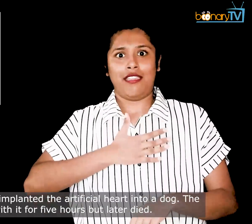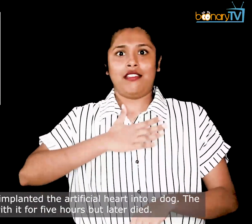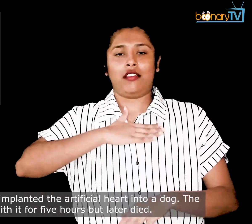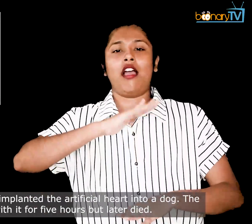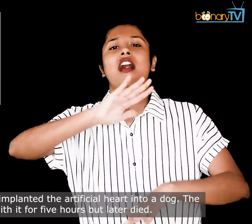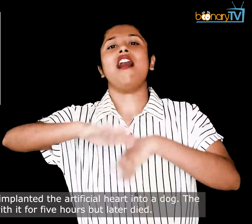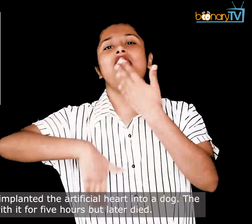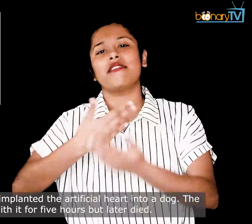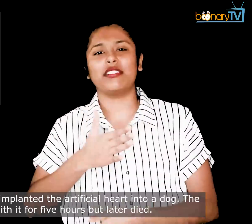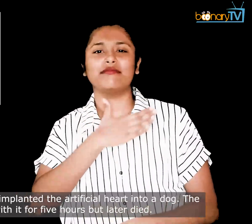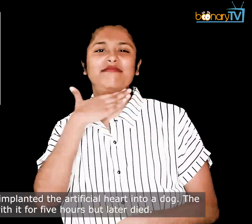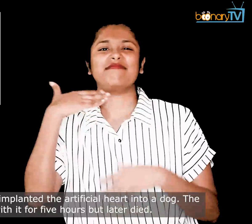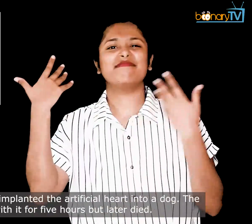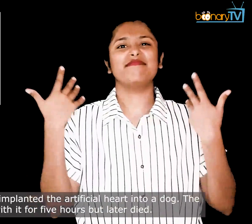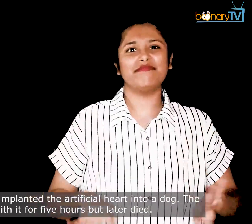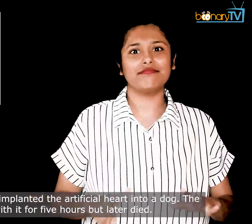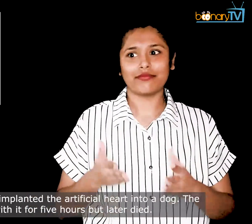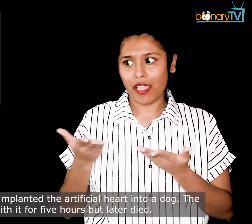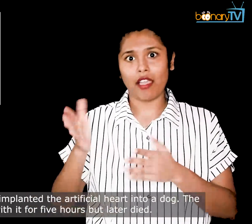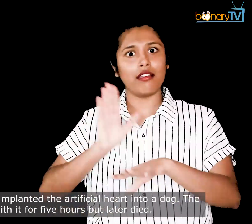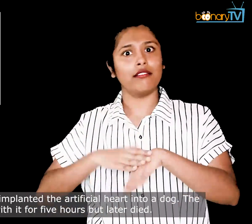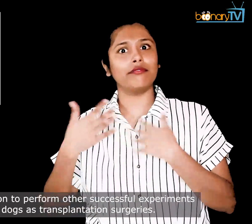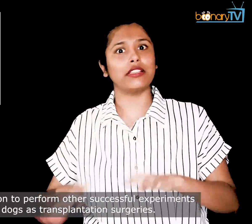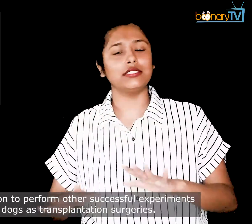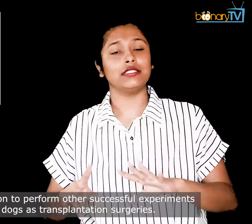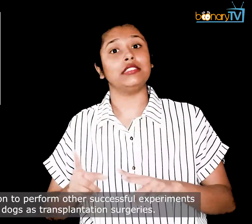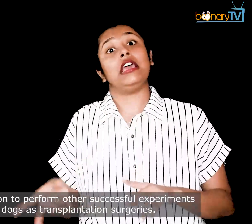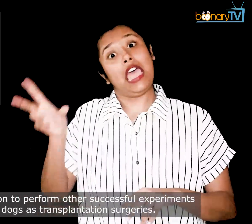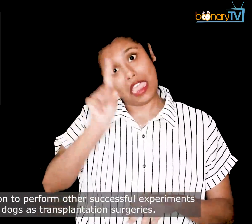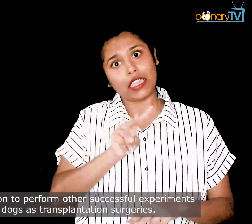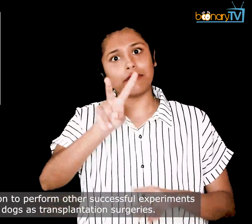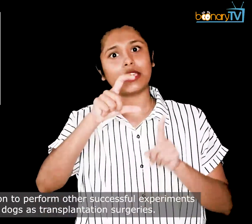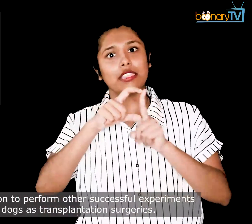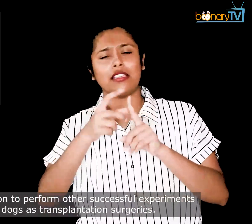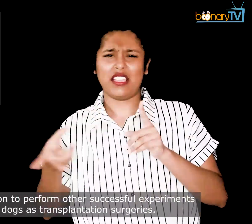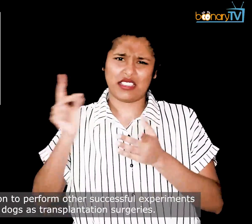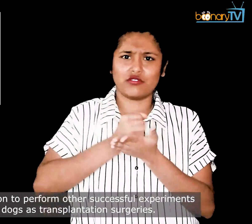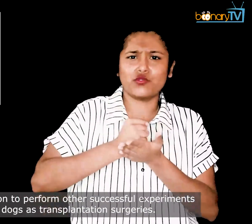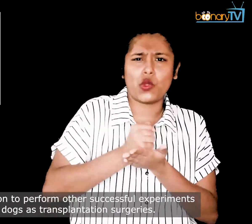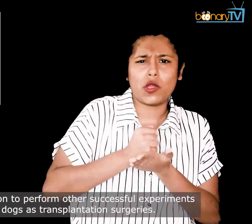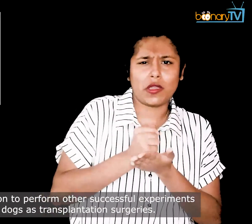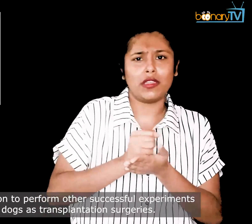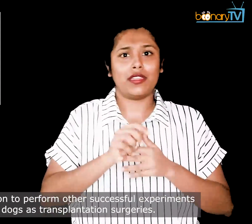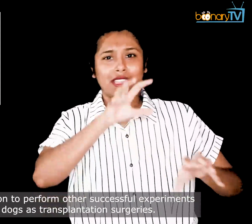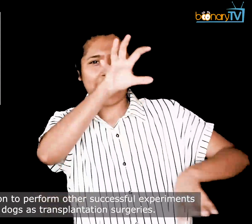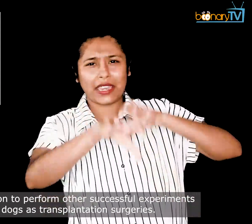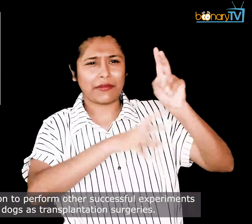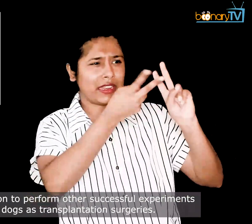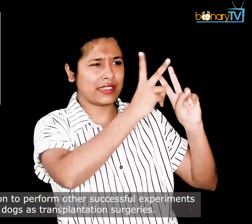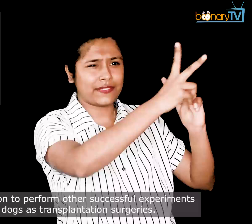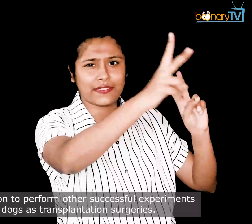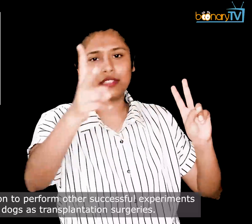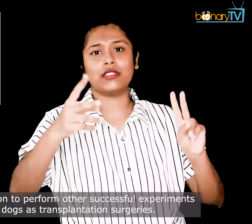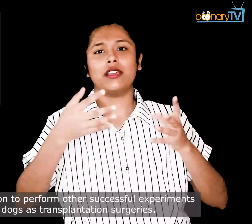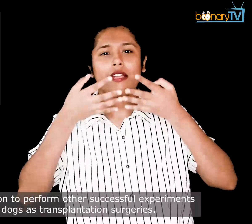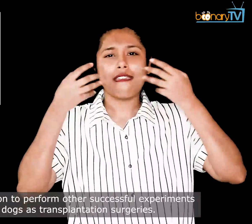hours but later died. Vladimir also went on to perform other successful experiments on